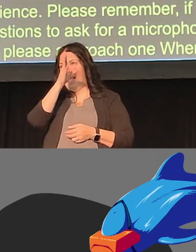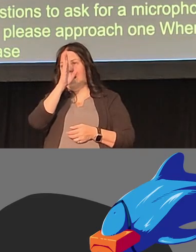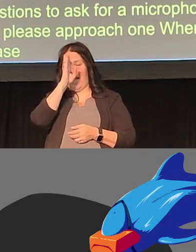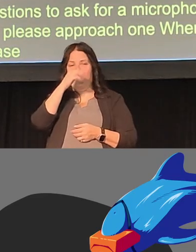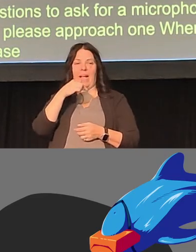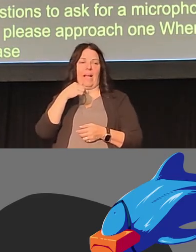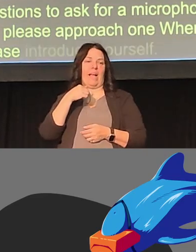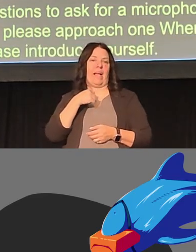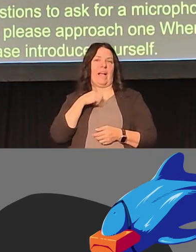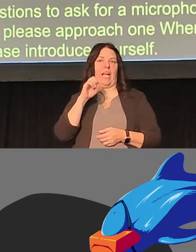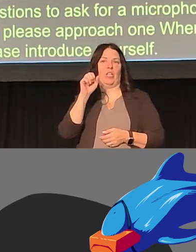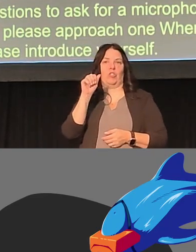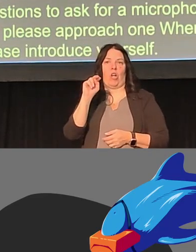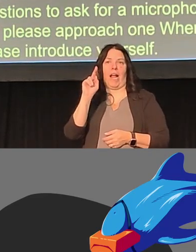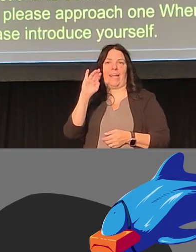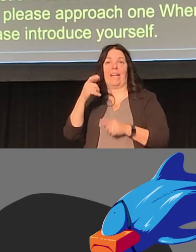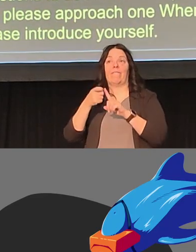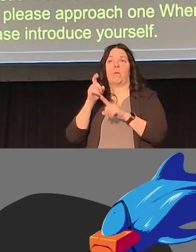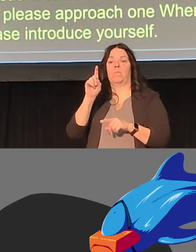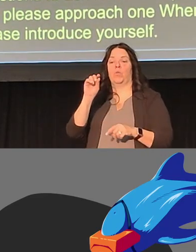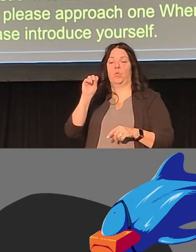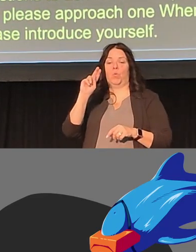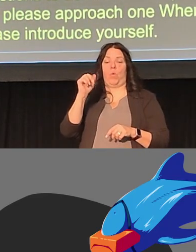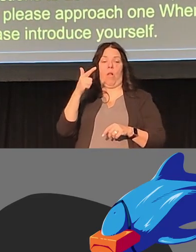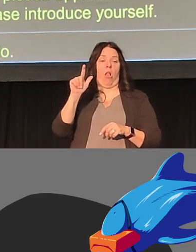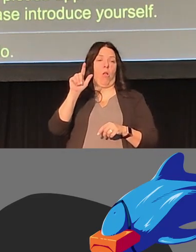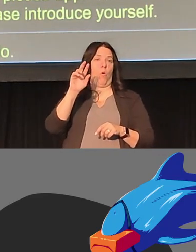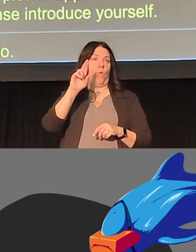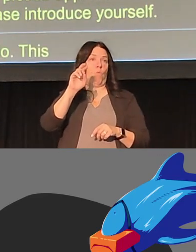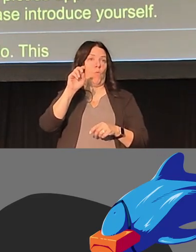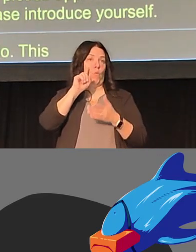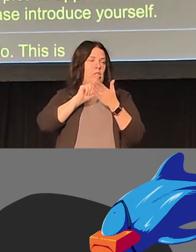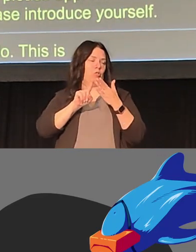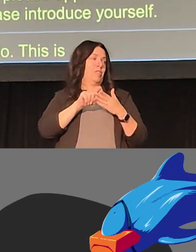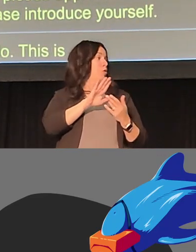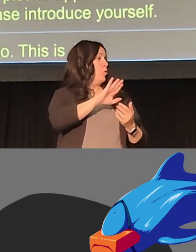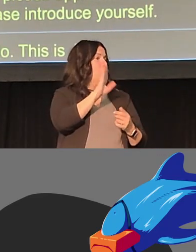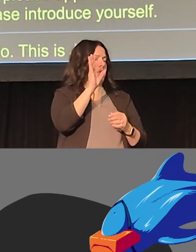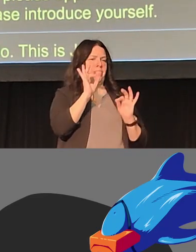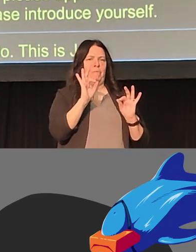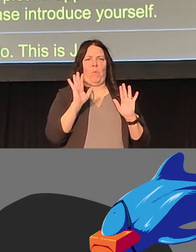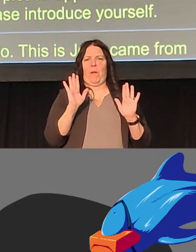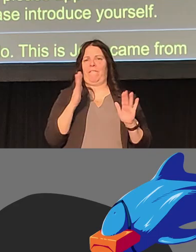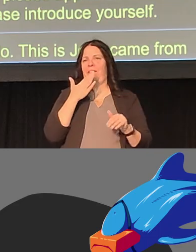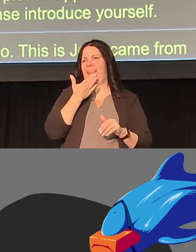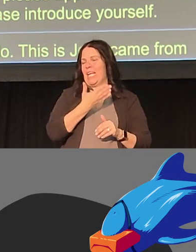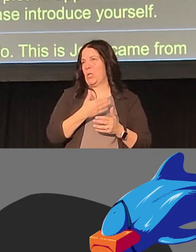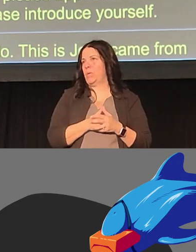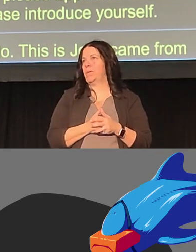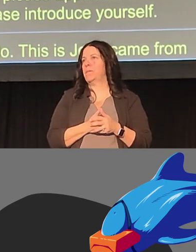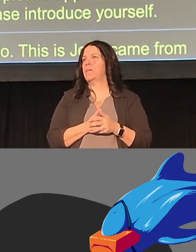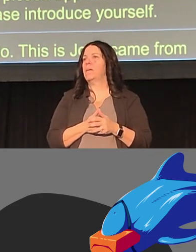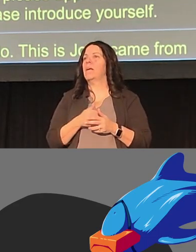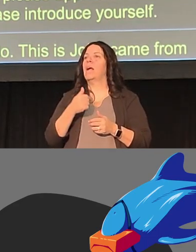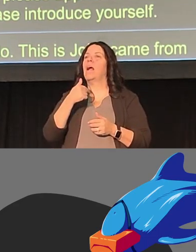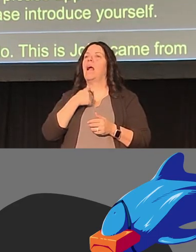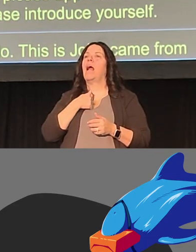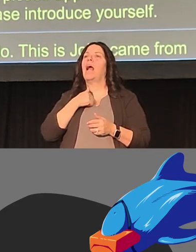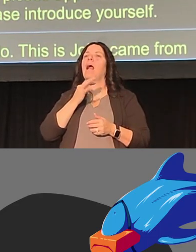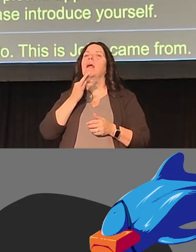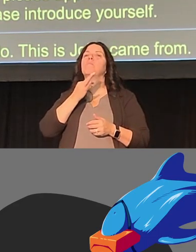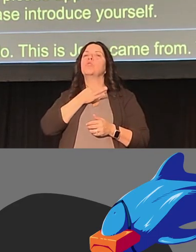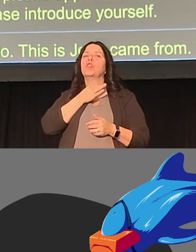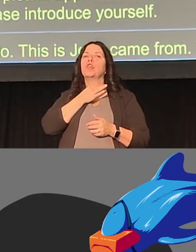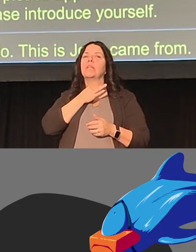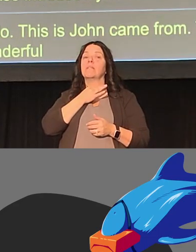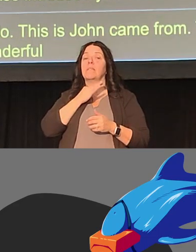Hi, this is Sean Kane from Google Research. That was a wonderful talk, thank you. I'm curious about how